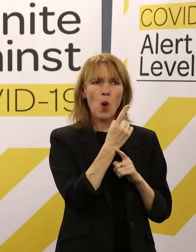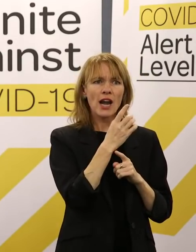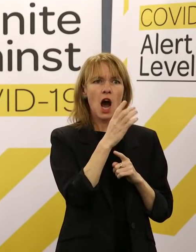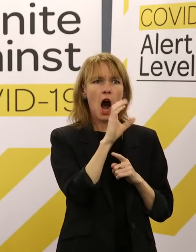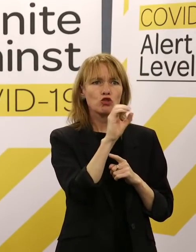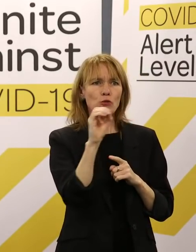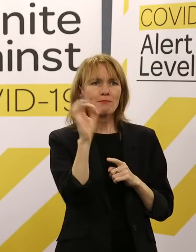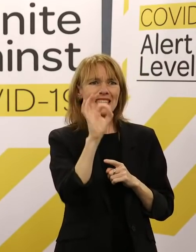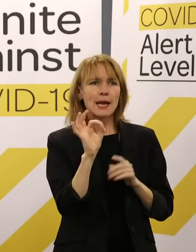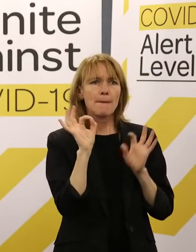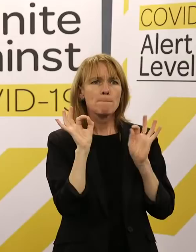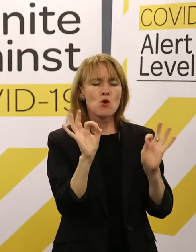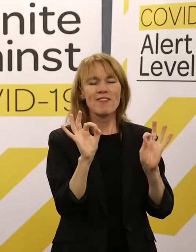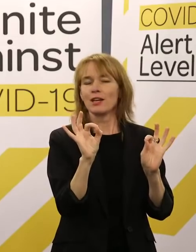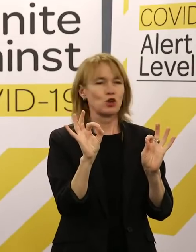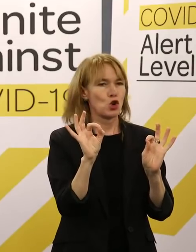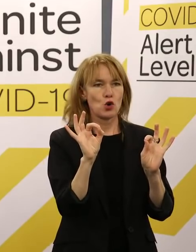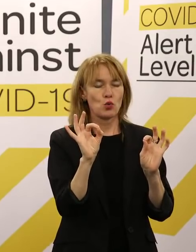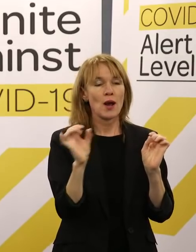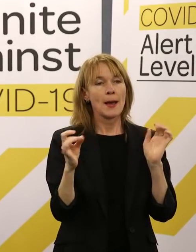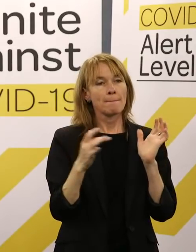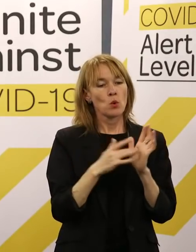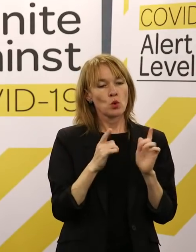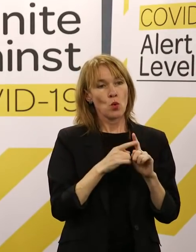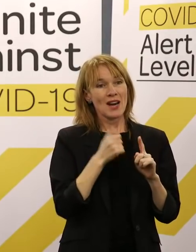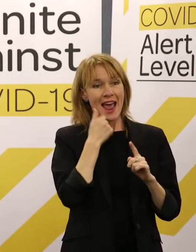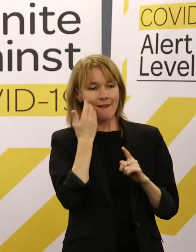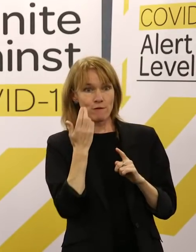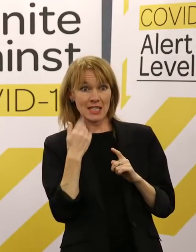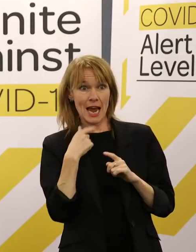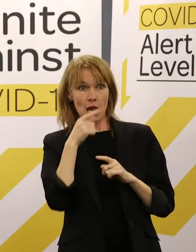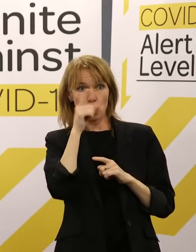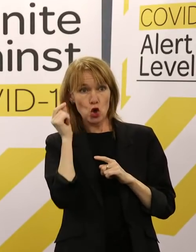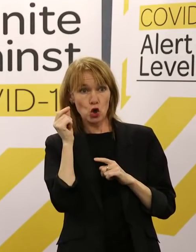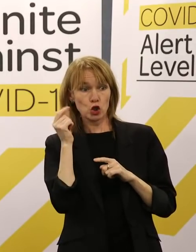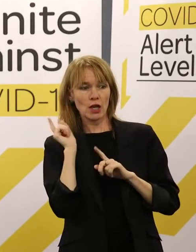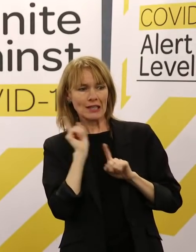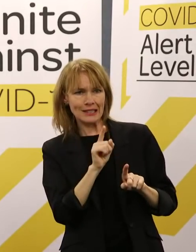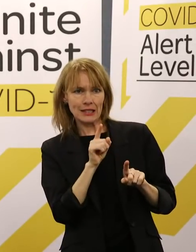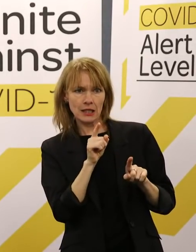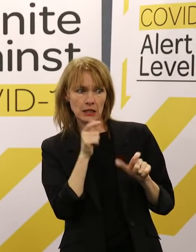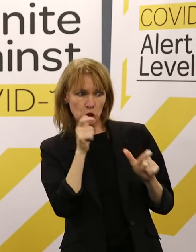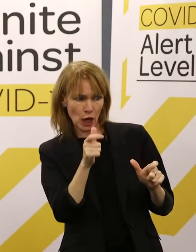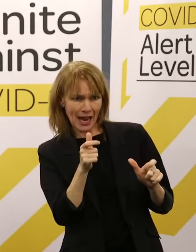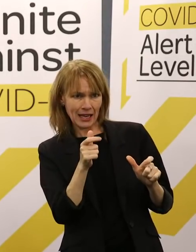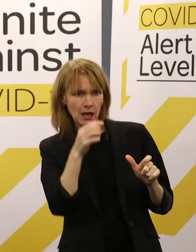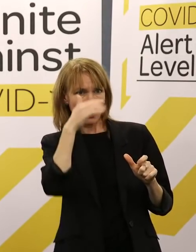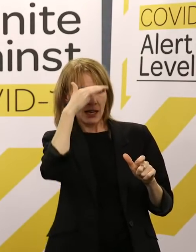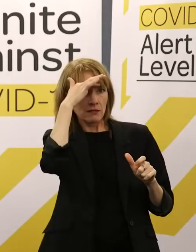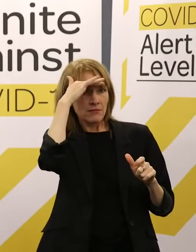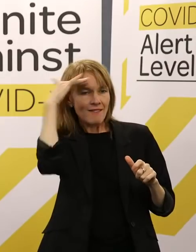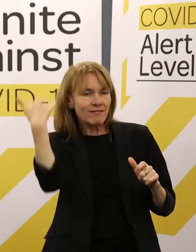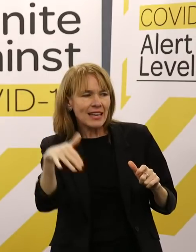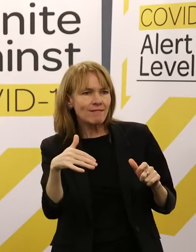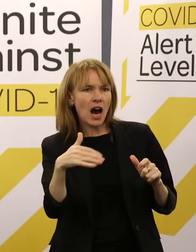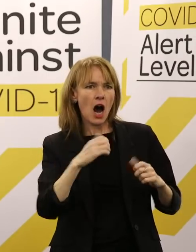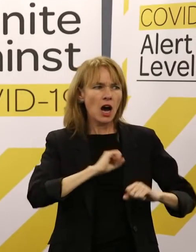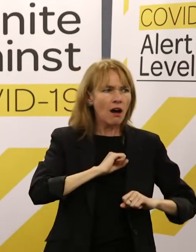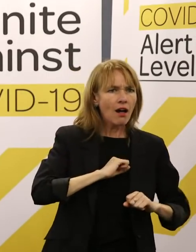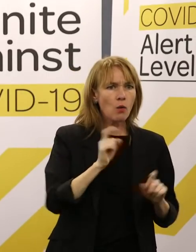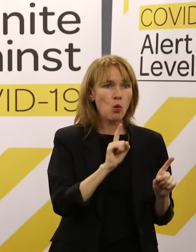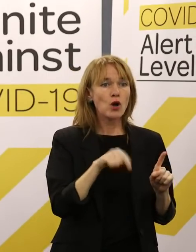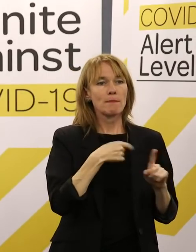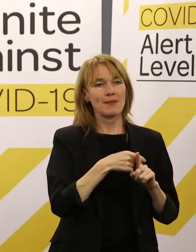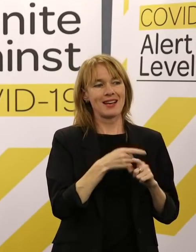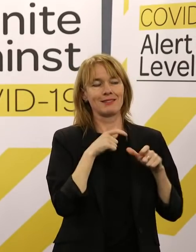fail-proof either. It needs to be complemented with the ongoing daily symptom checks, which were already happening, and the 14-day managed